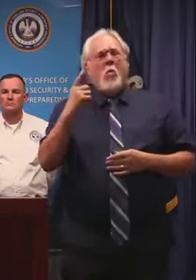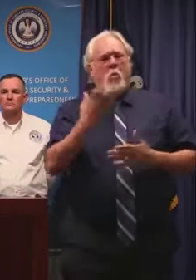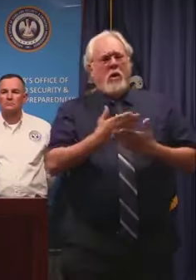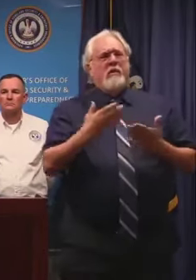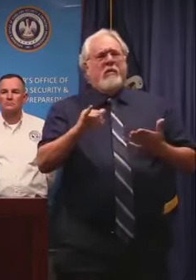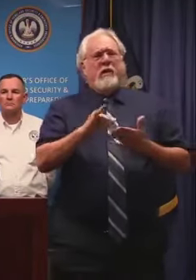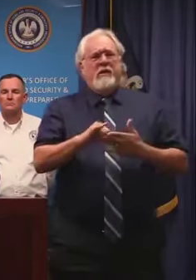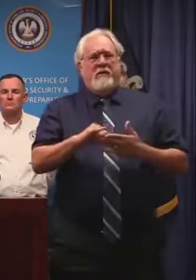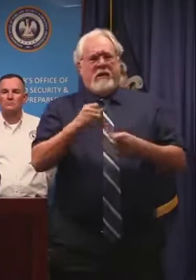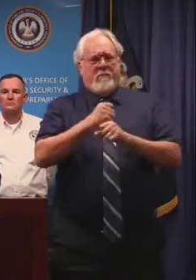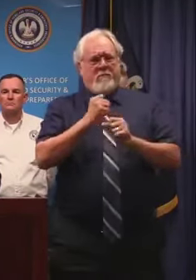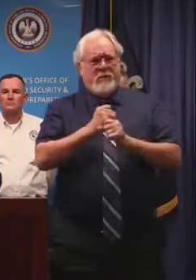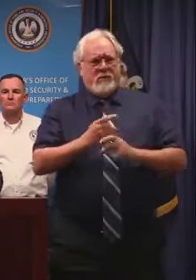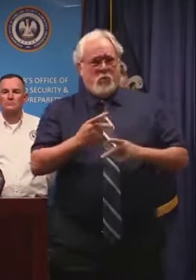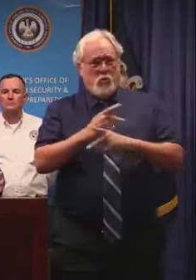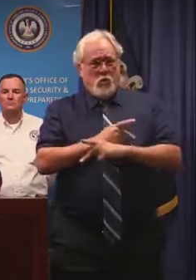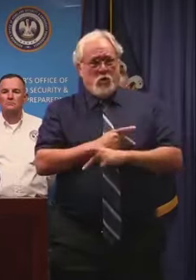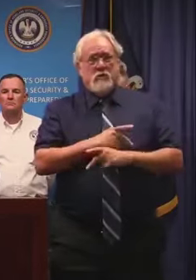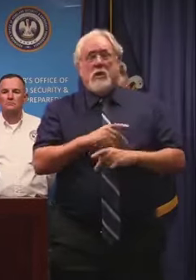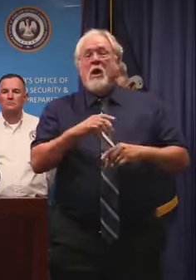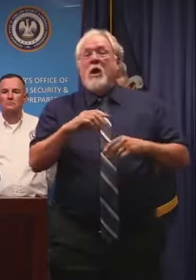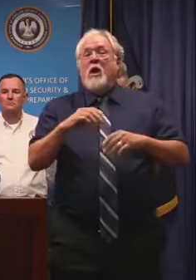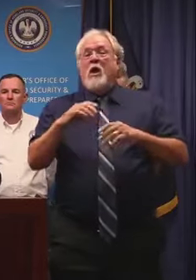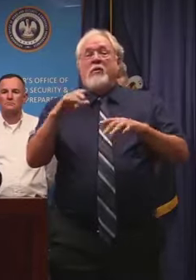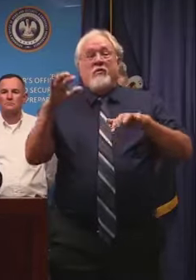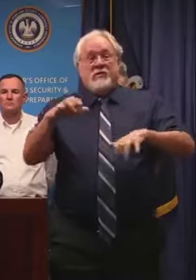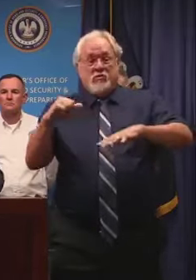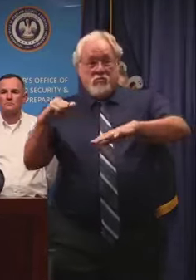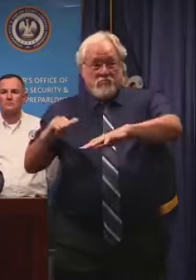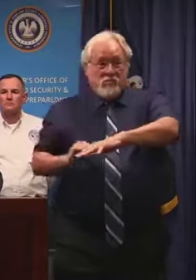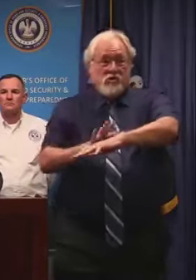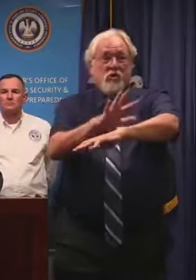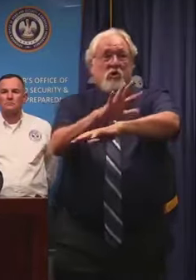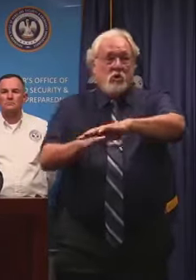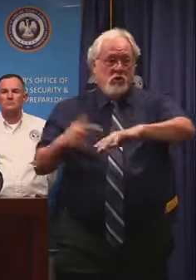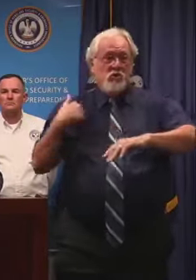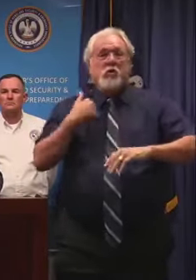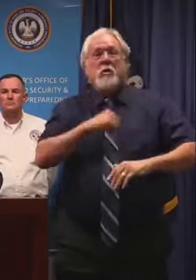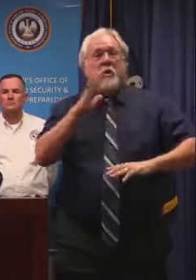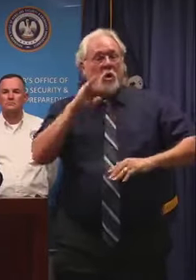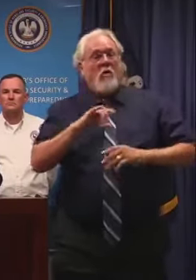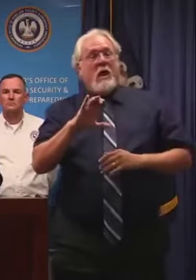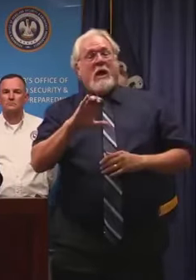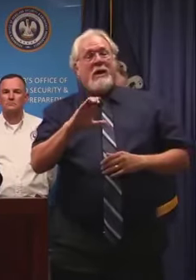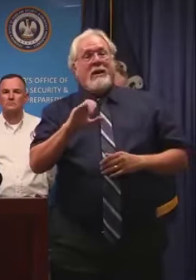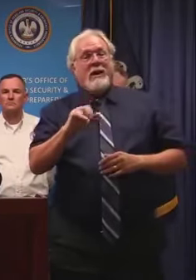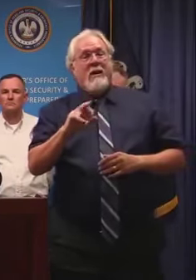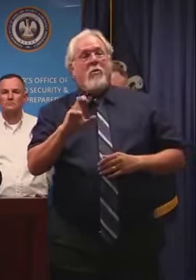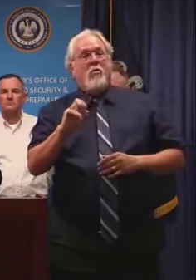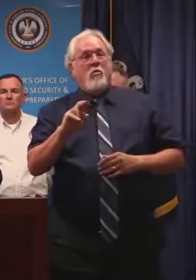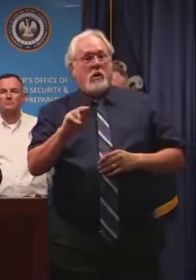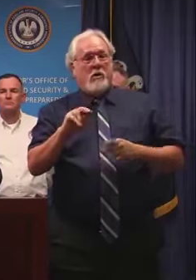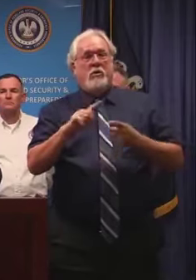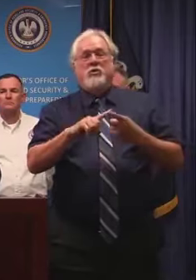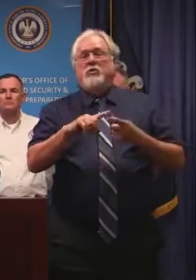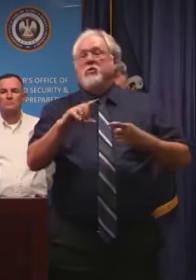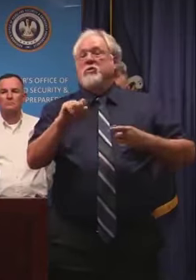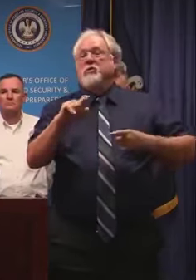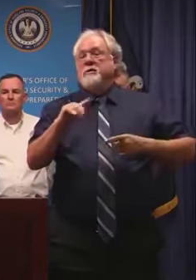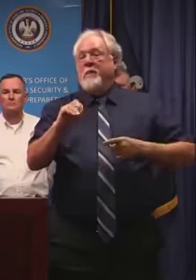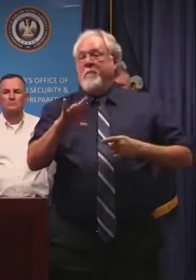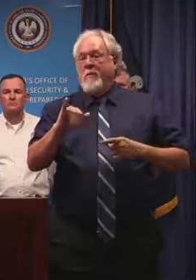that complicates this is the storm surge that we can expect as well. We know that from Cameron Parish to St. Mary Parish, the storm surge should be